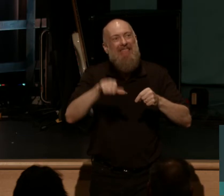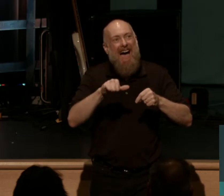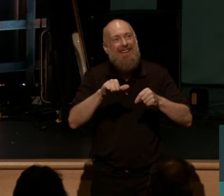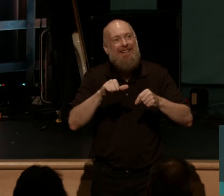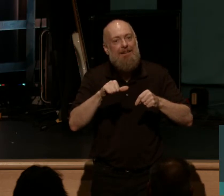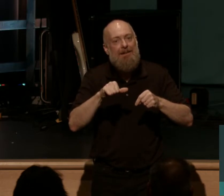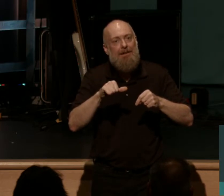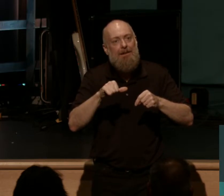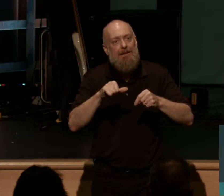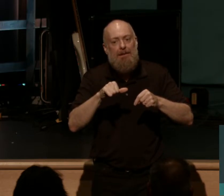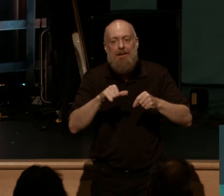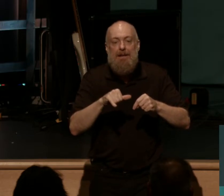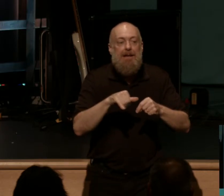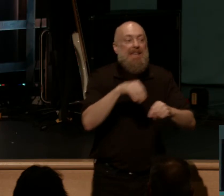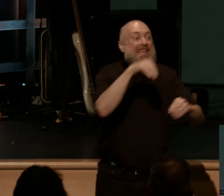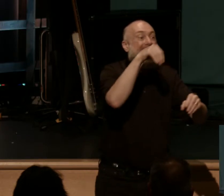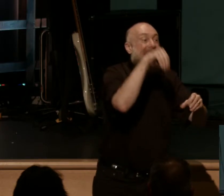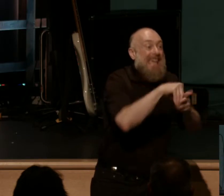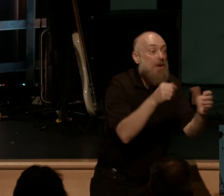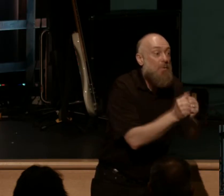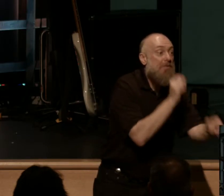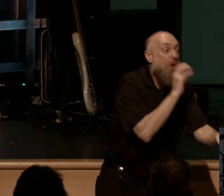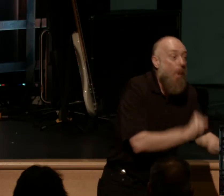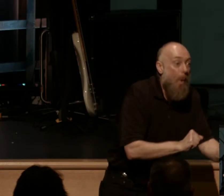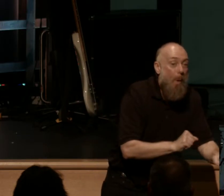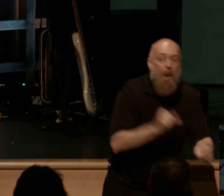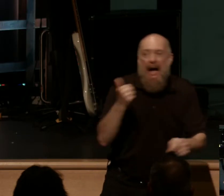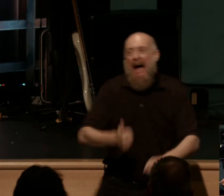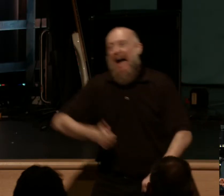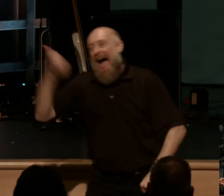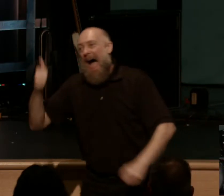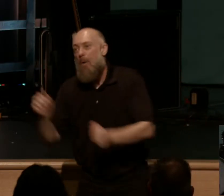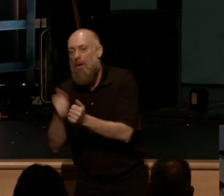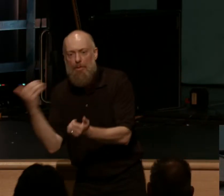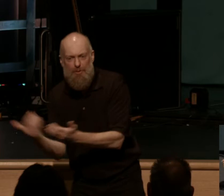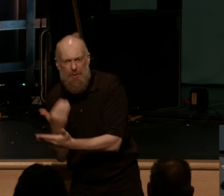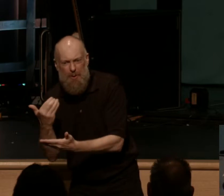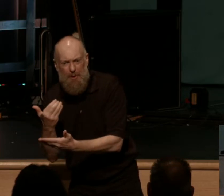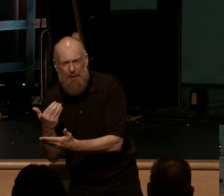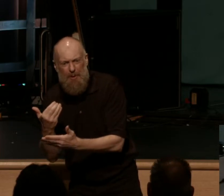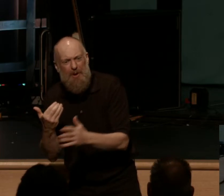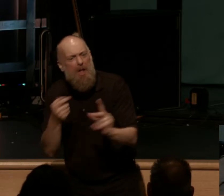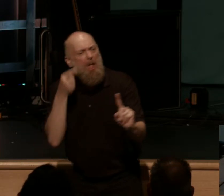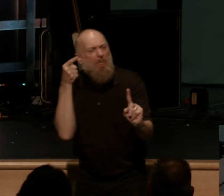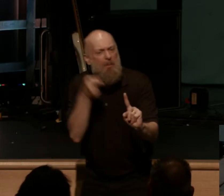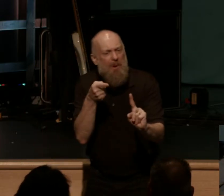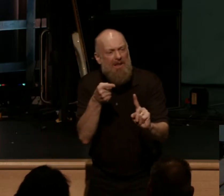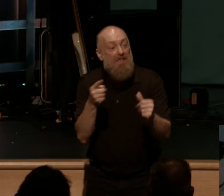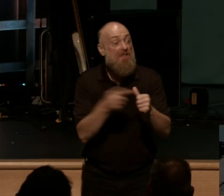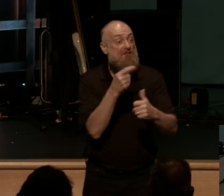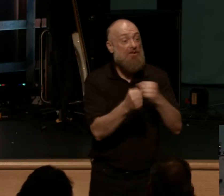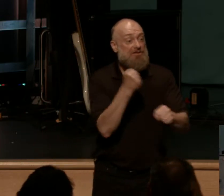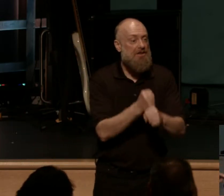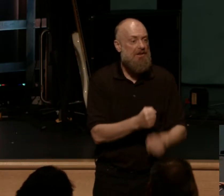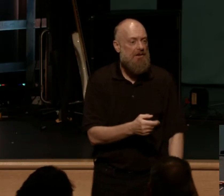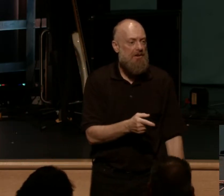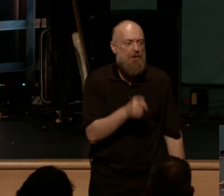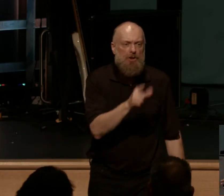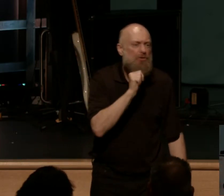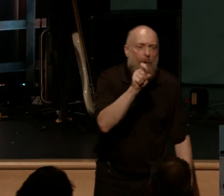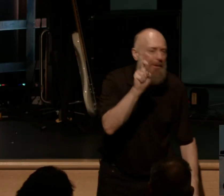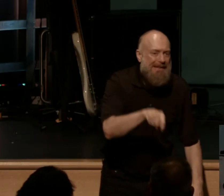right way, but it was In with the Old and Out with the New. So the whole premise was in year one is like, we don't need what's